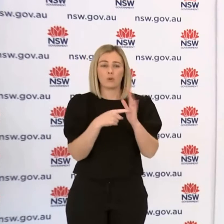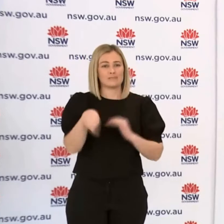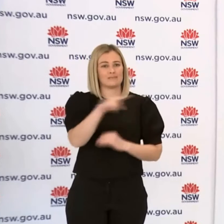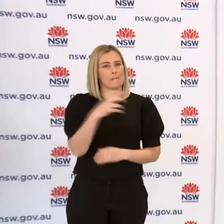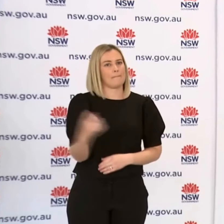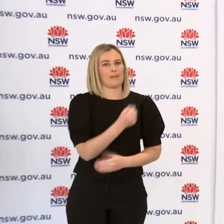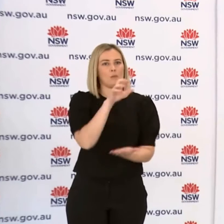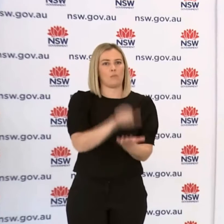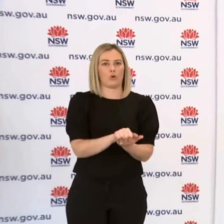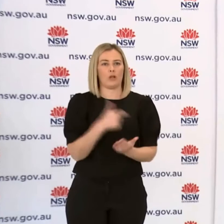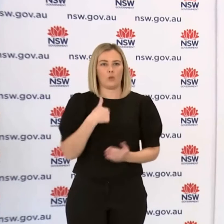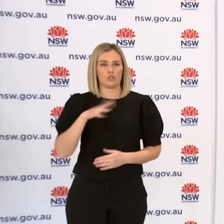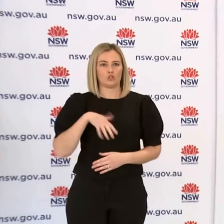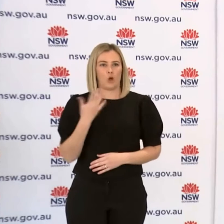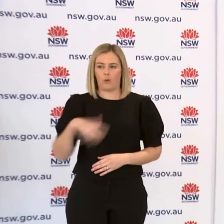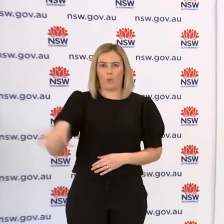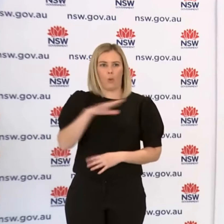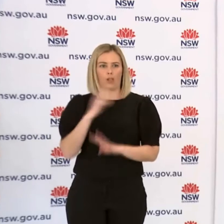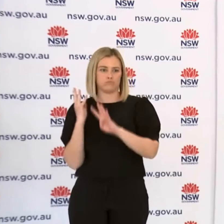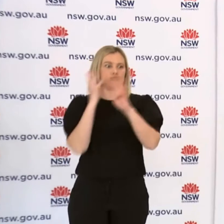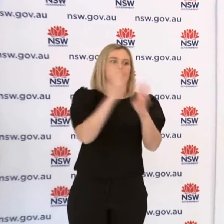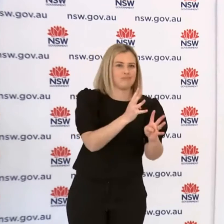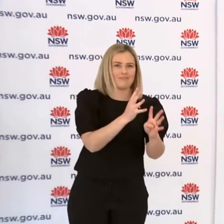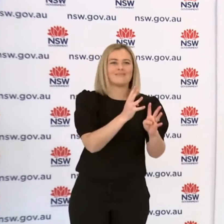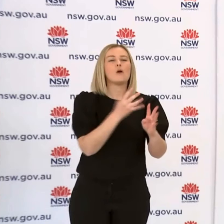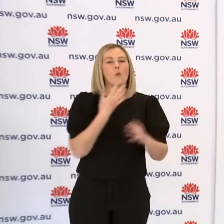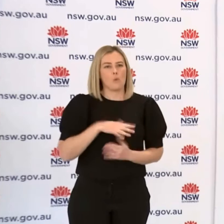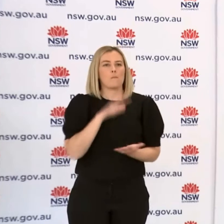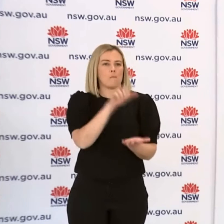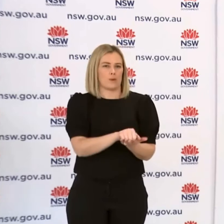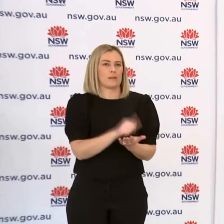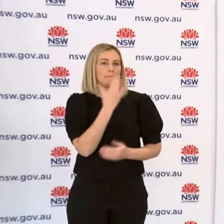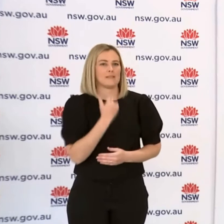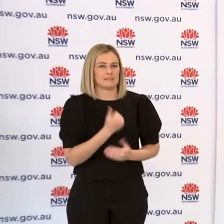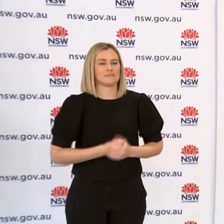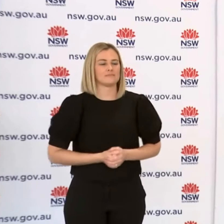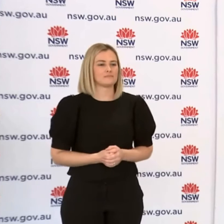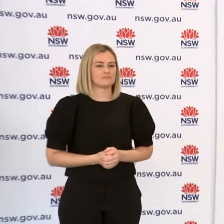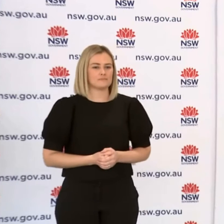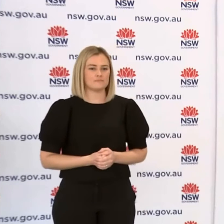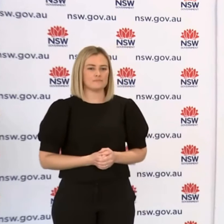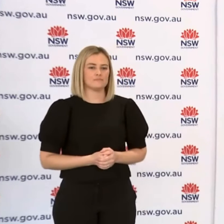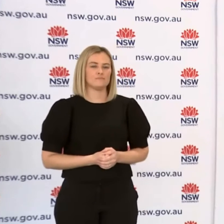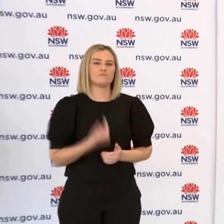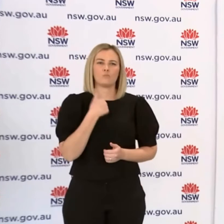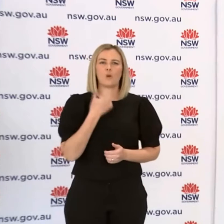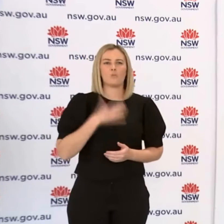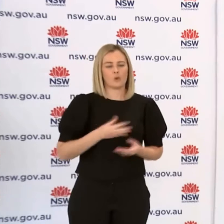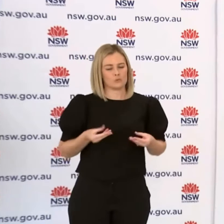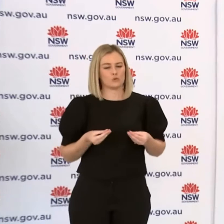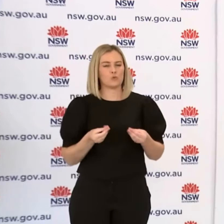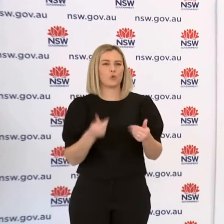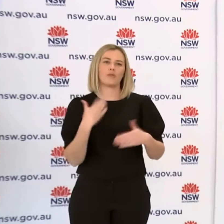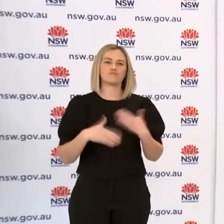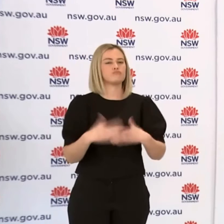want everybody arriving at the one time. We want you all to have a really good experience, similar to what occurs in our other hubs. So